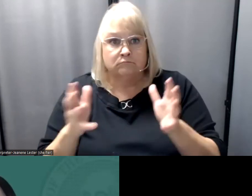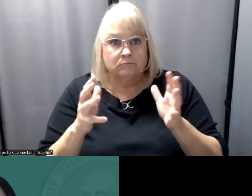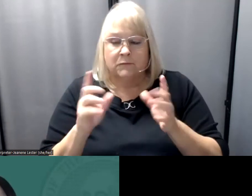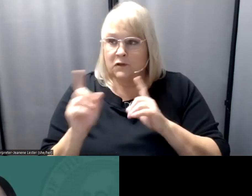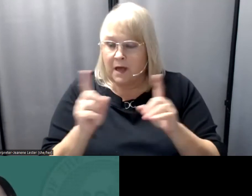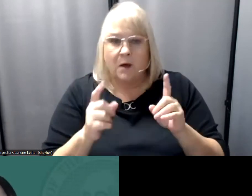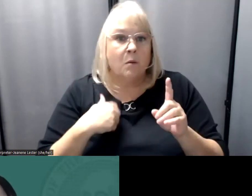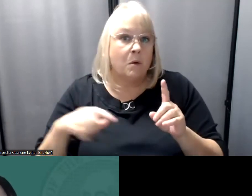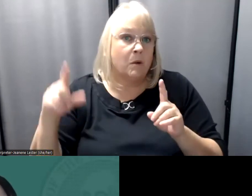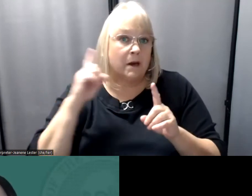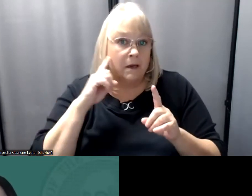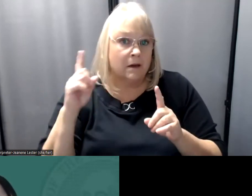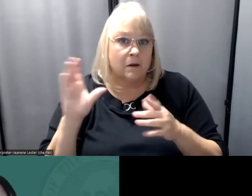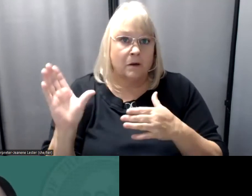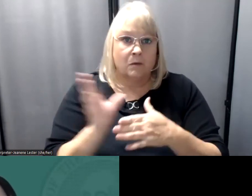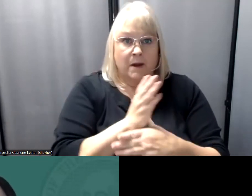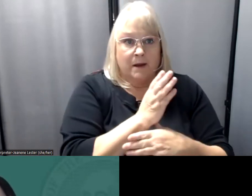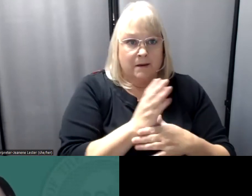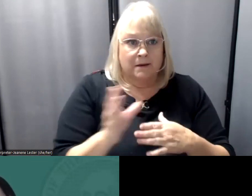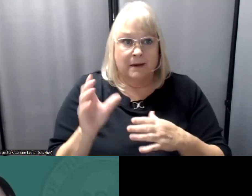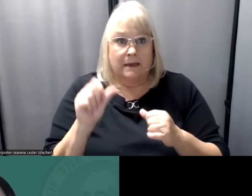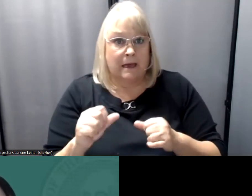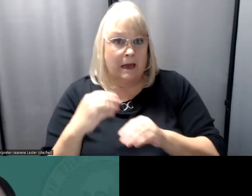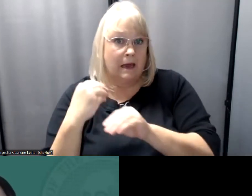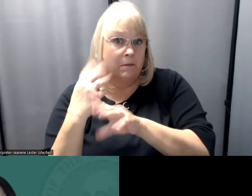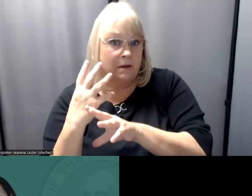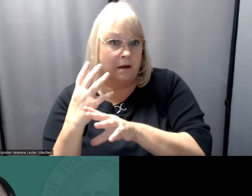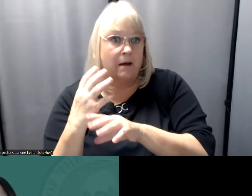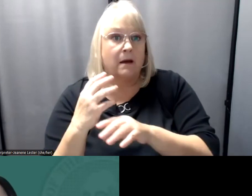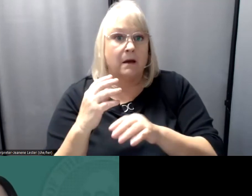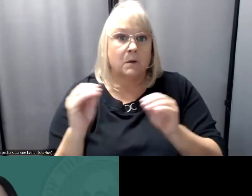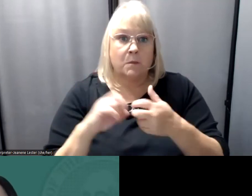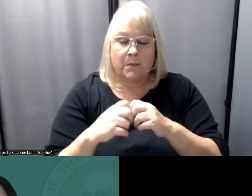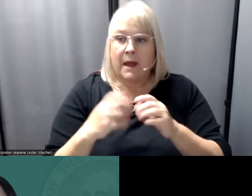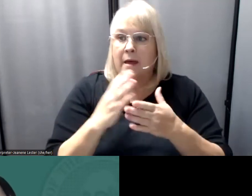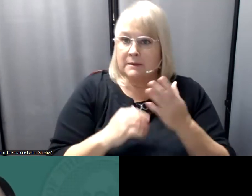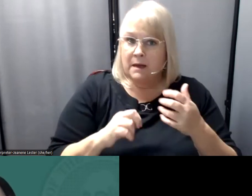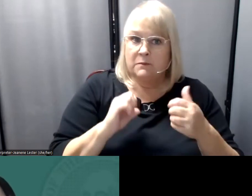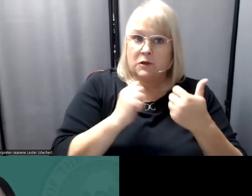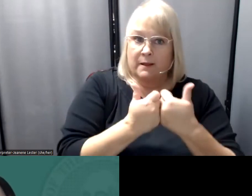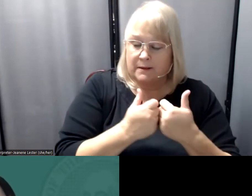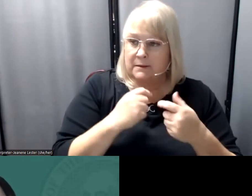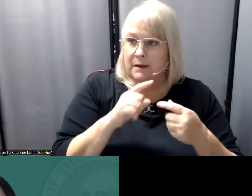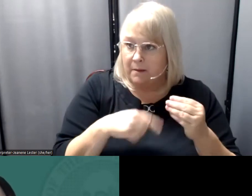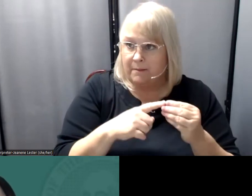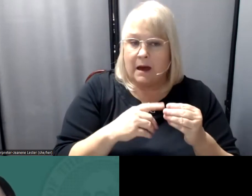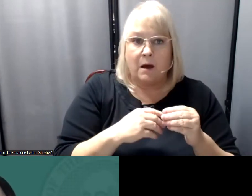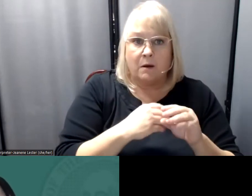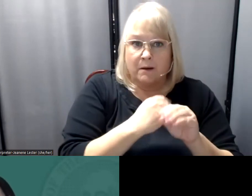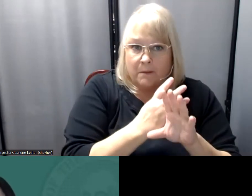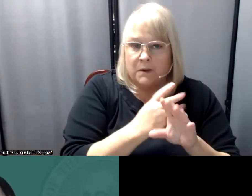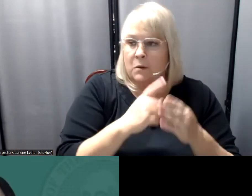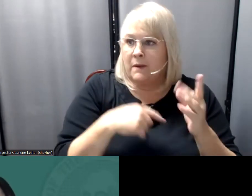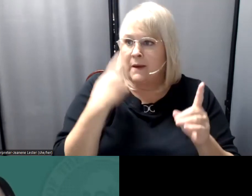hearing. A range from, yeah, cameras on, no problem, and some challenges over here about cameras. And here's what the challenges look